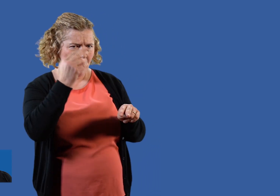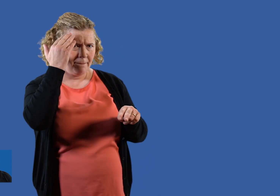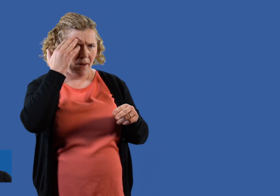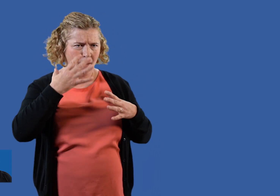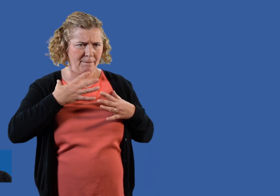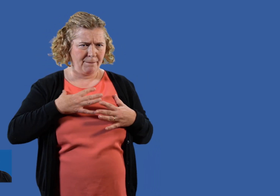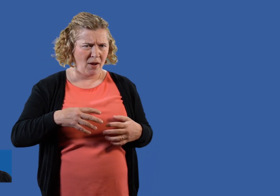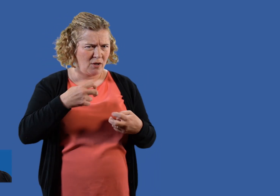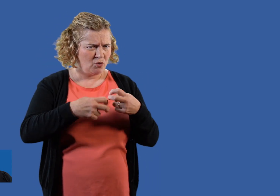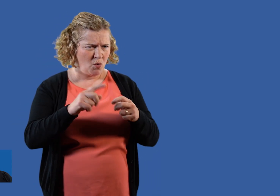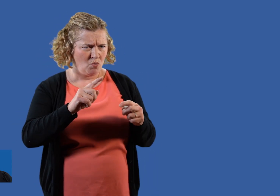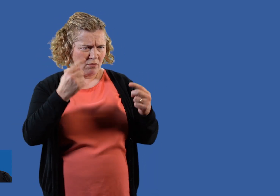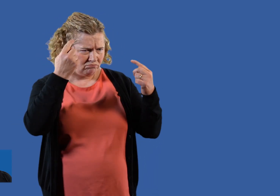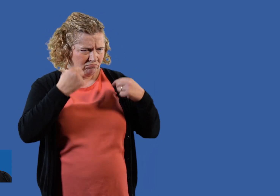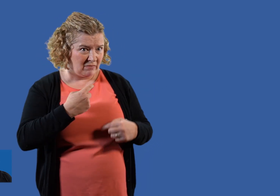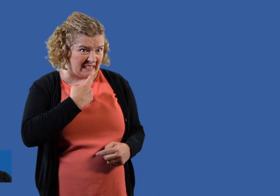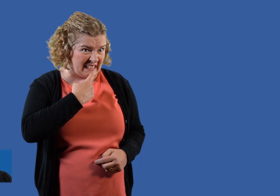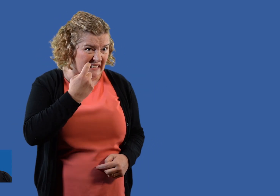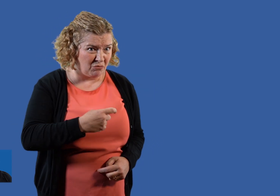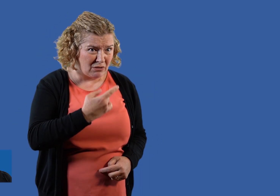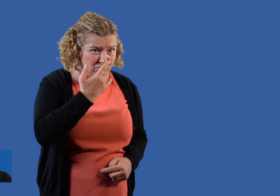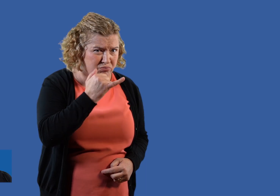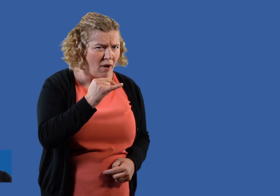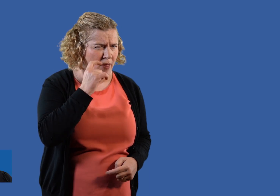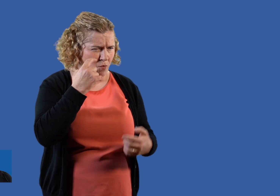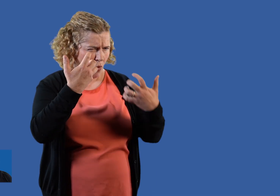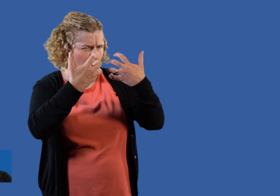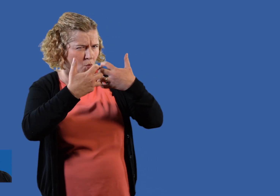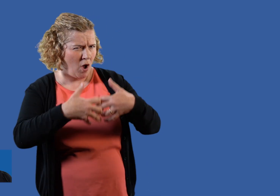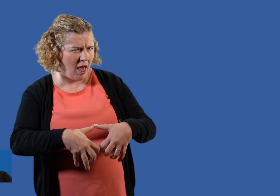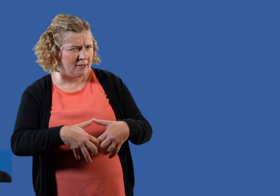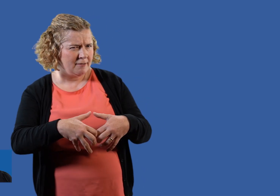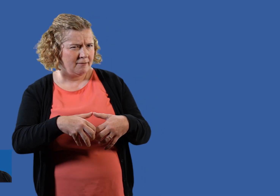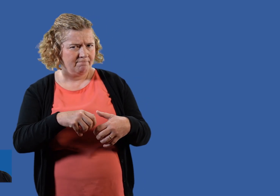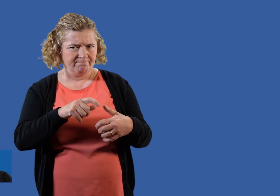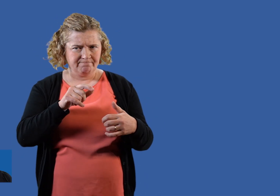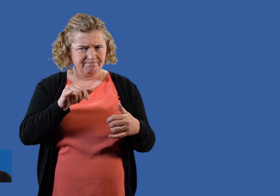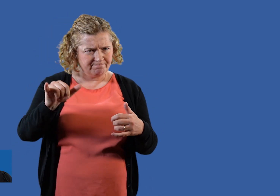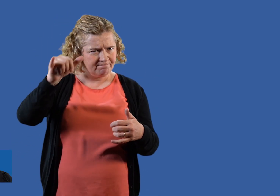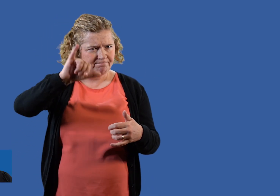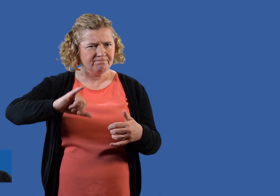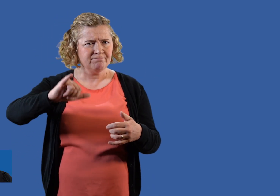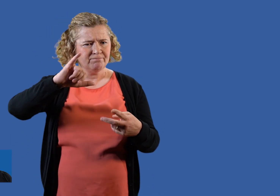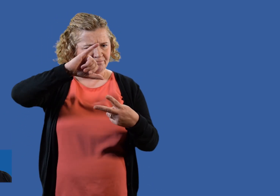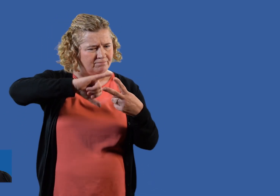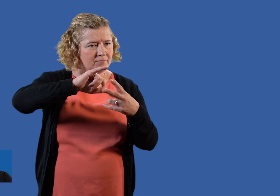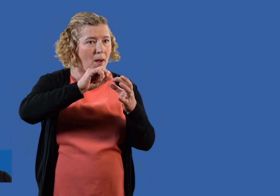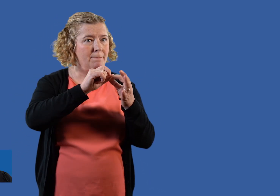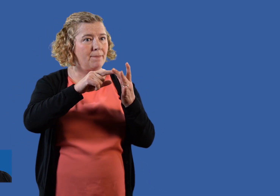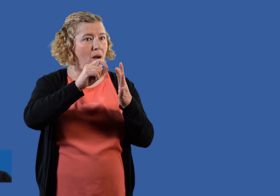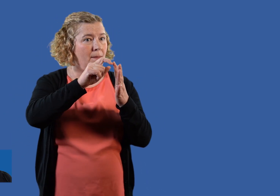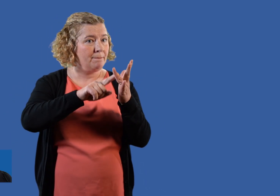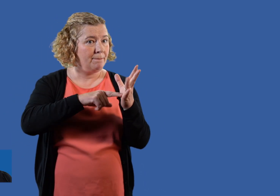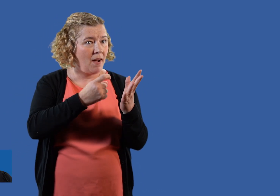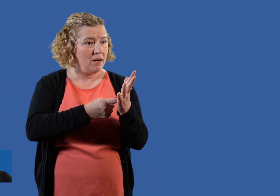They look at the severity of these symptoms, and this classifies a person's condition into bipolar